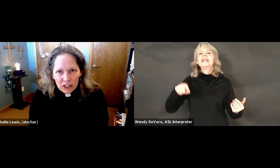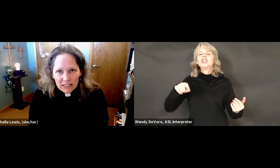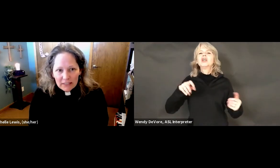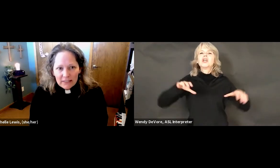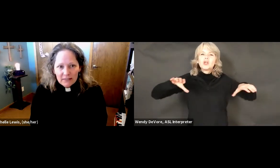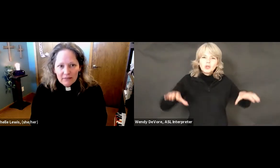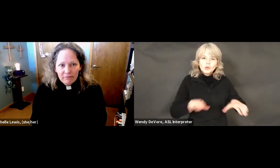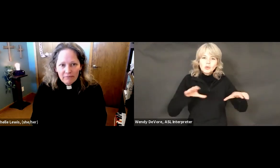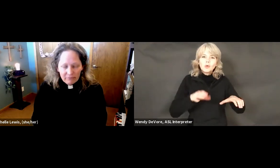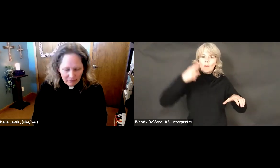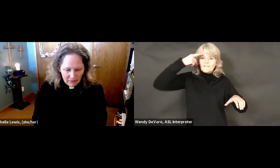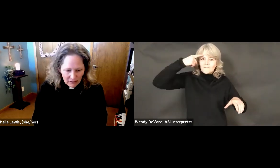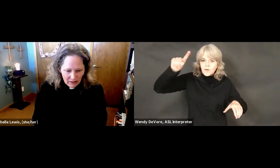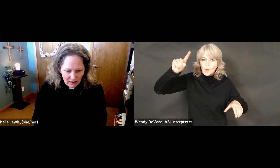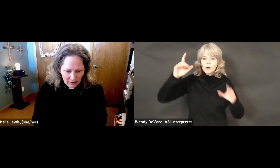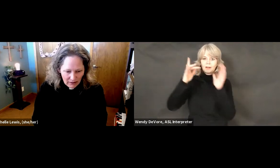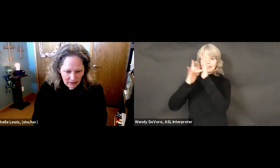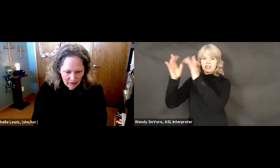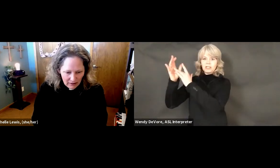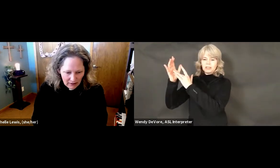for Jesus.